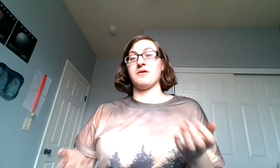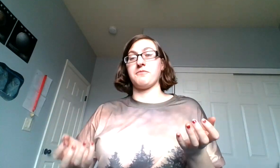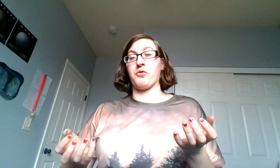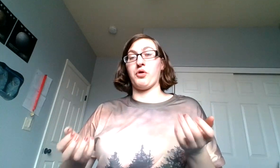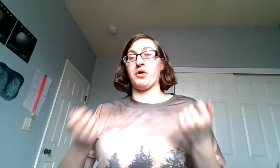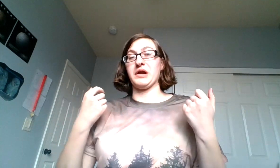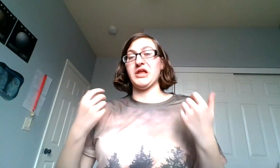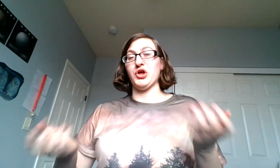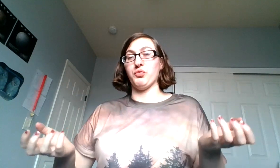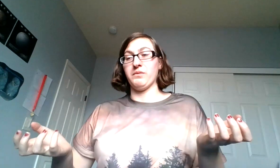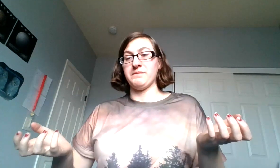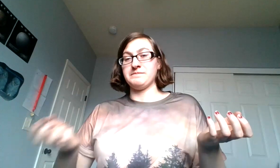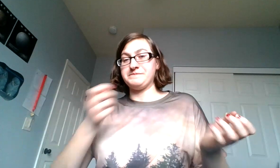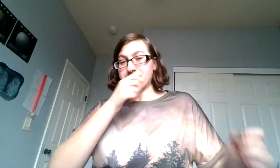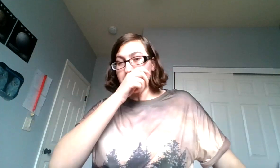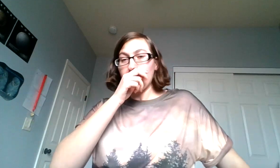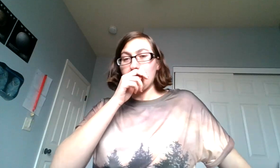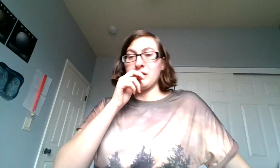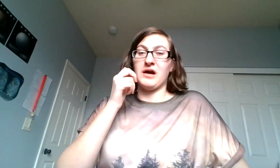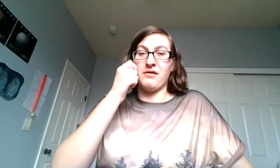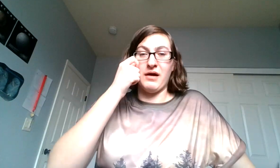for you. So,